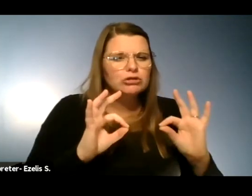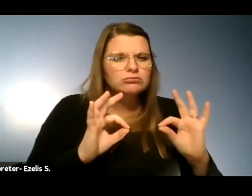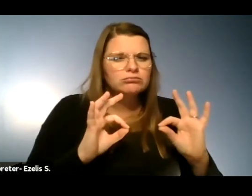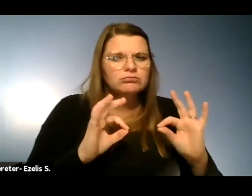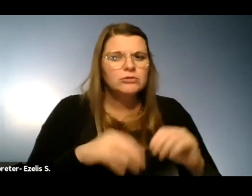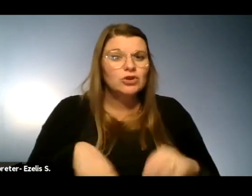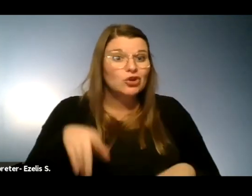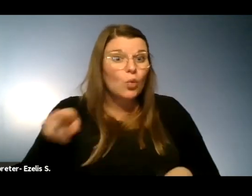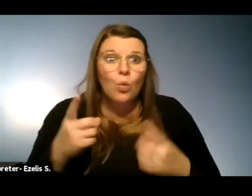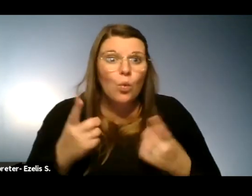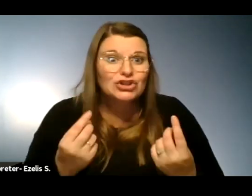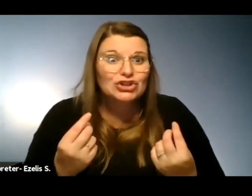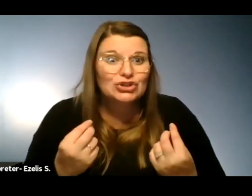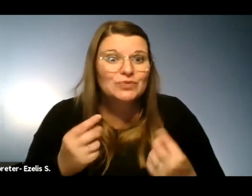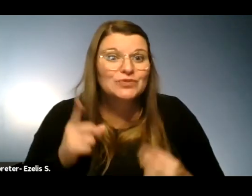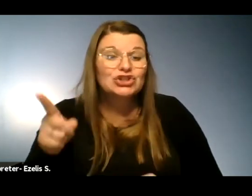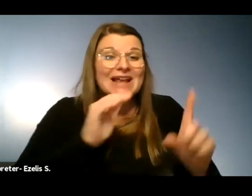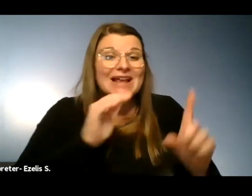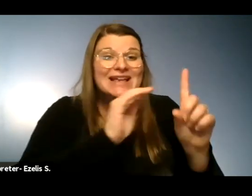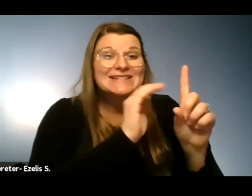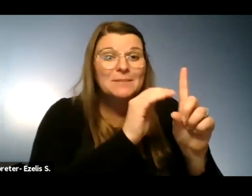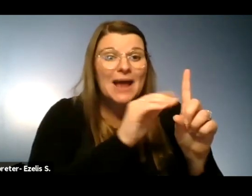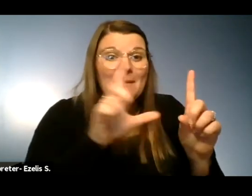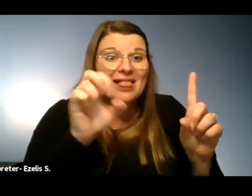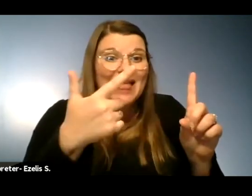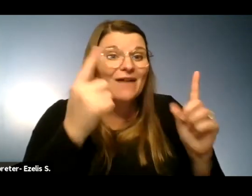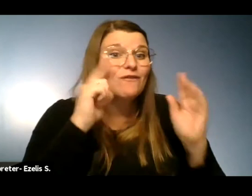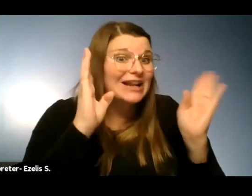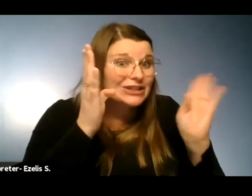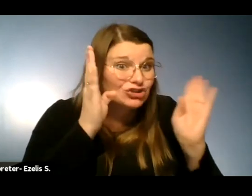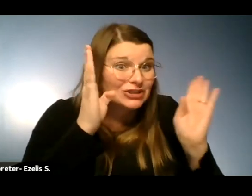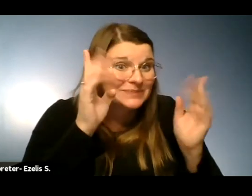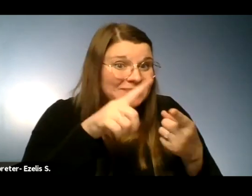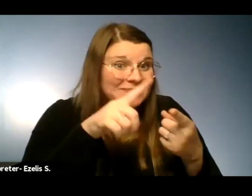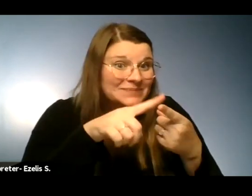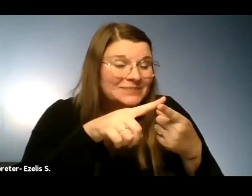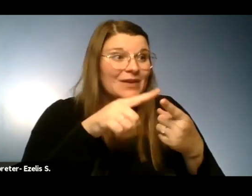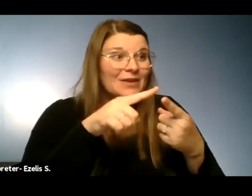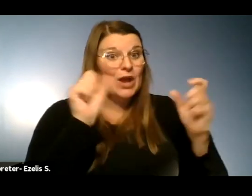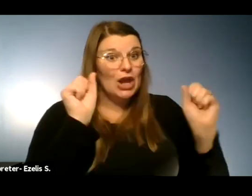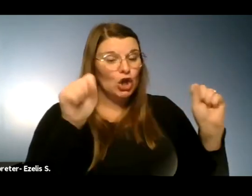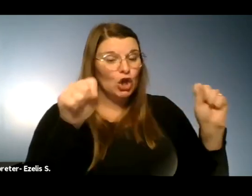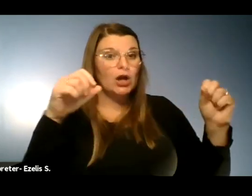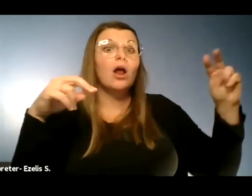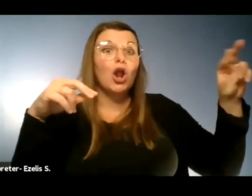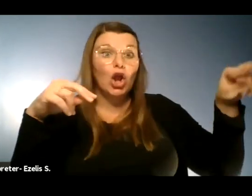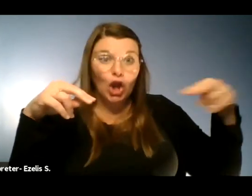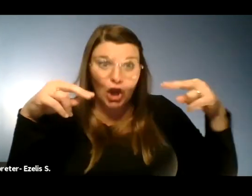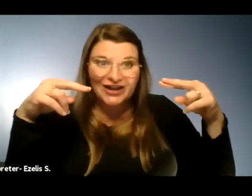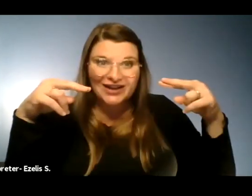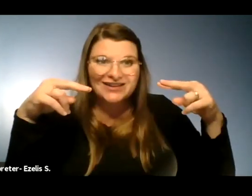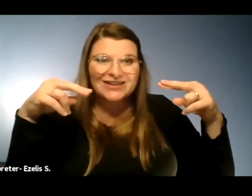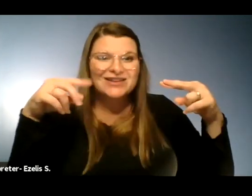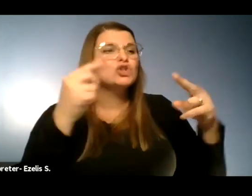What did she do? She tapped his leg to get his attention so he could look at her. She used her